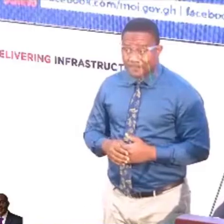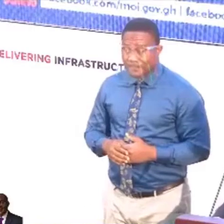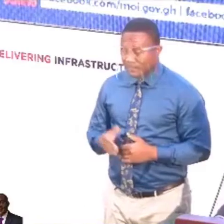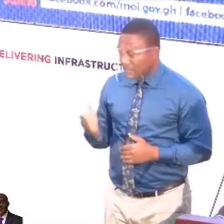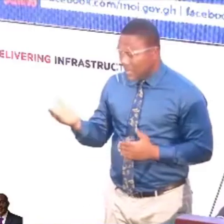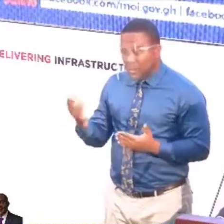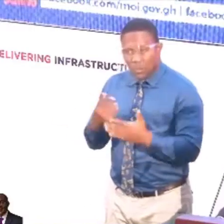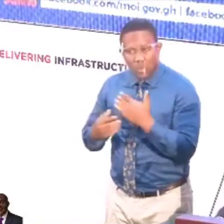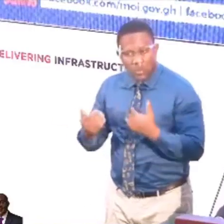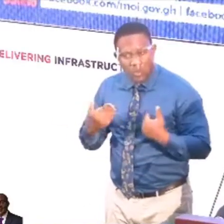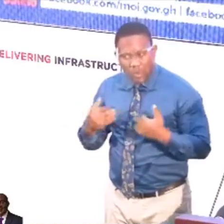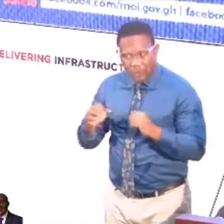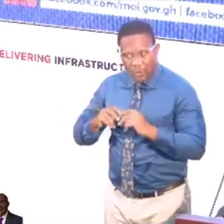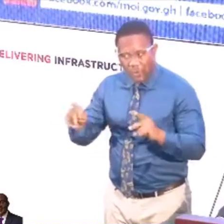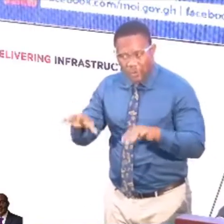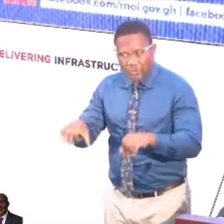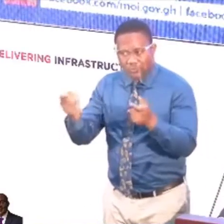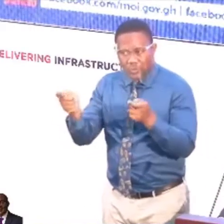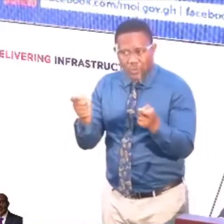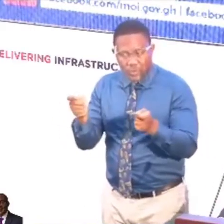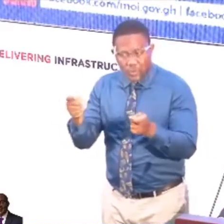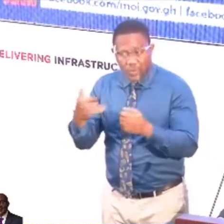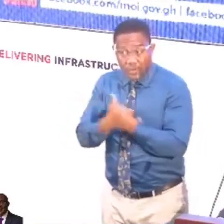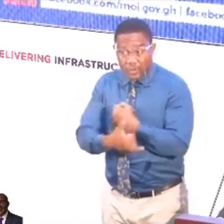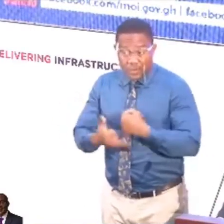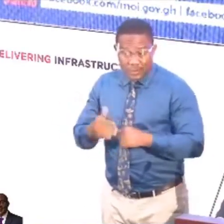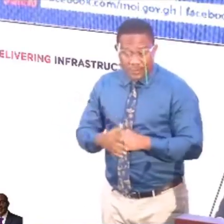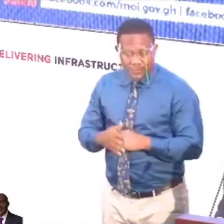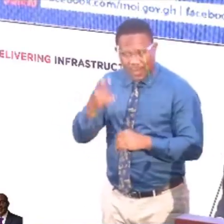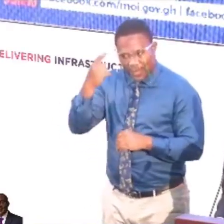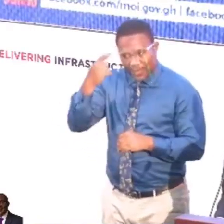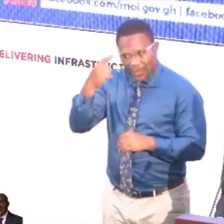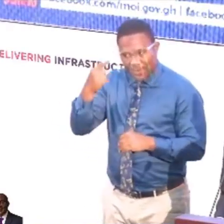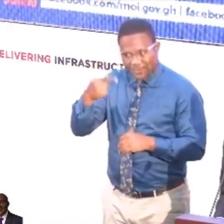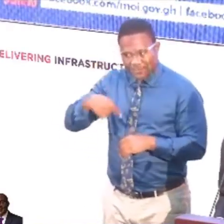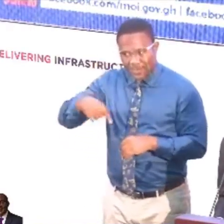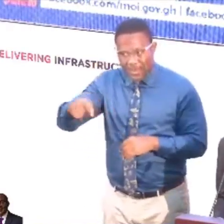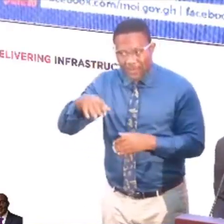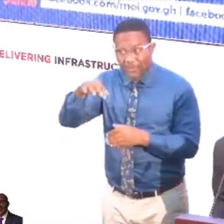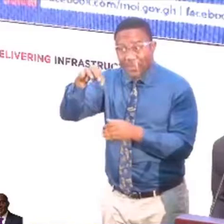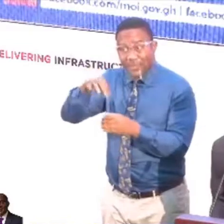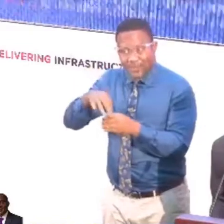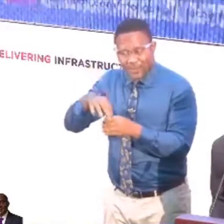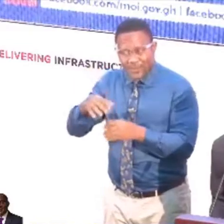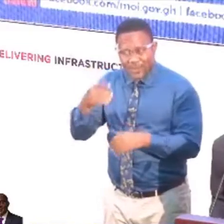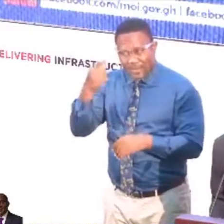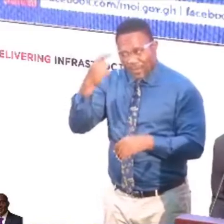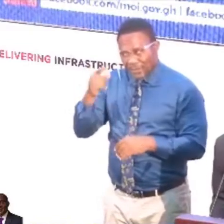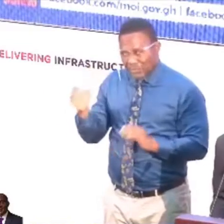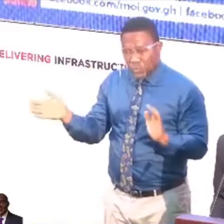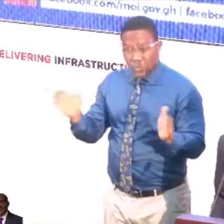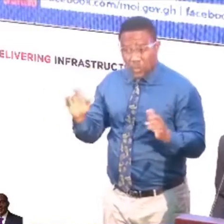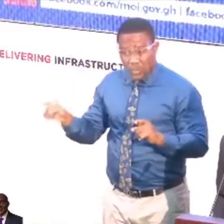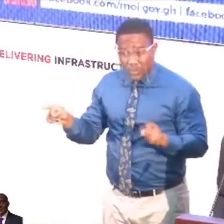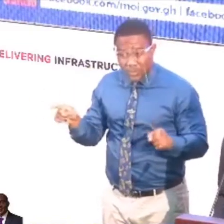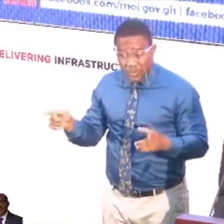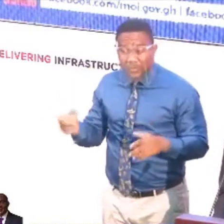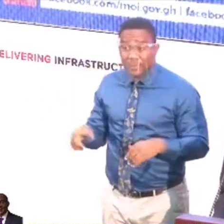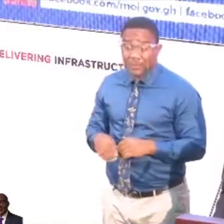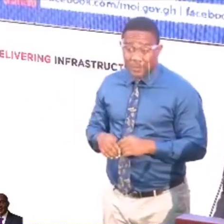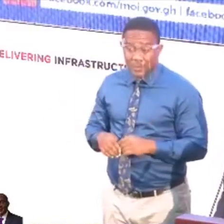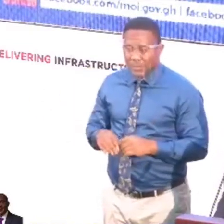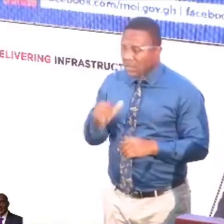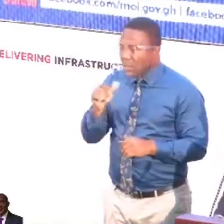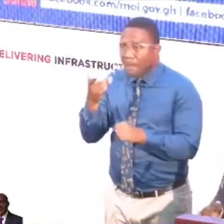chance to run the country. And I believe the next election, when it is approached from that angle, it will be based on